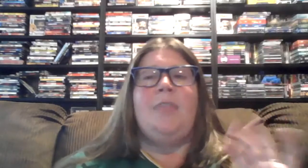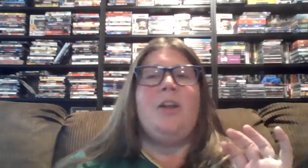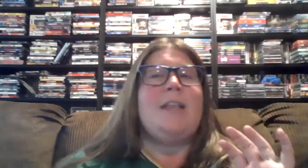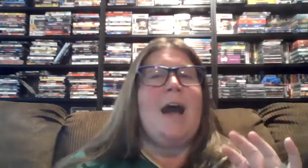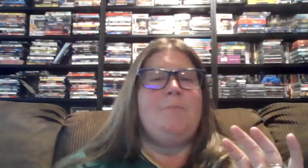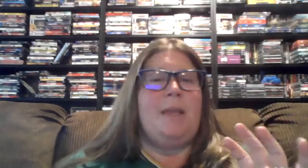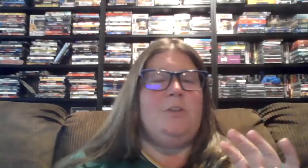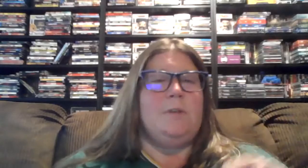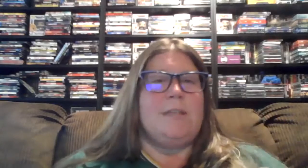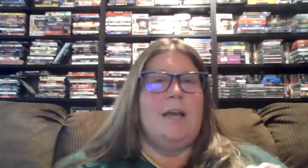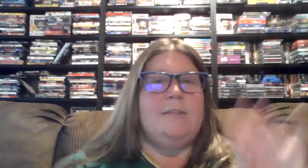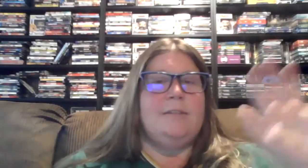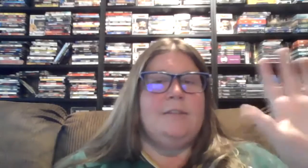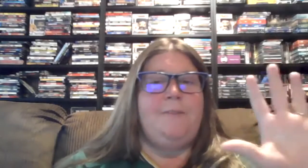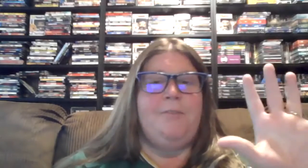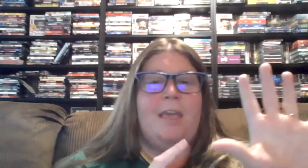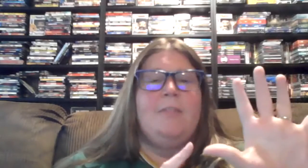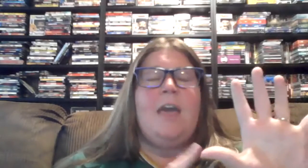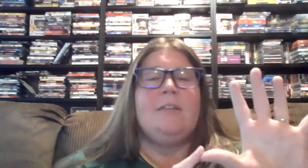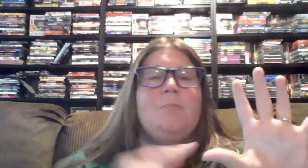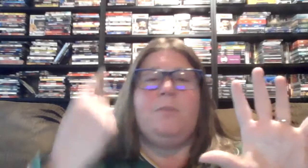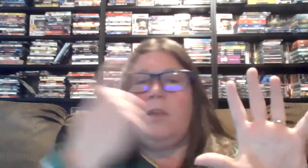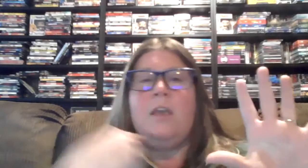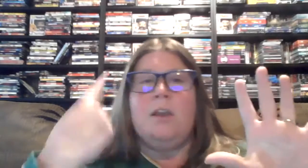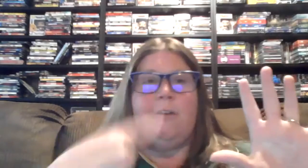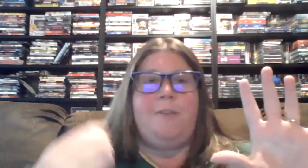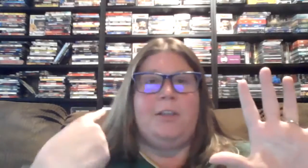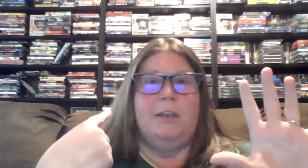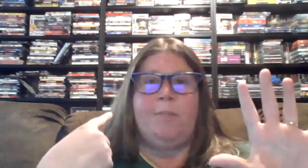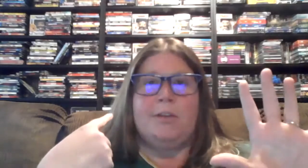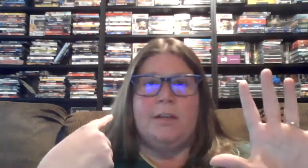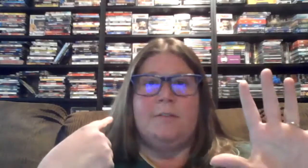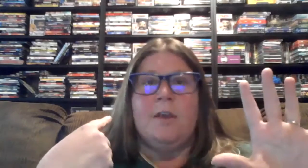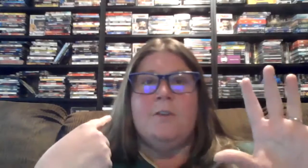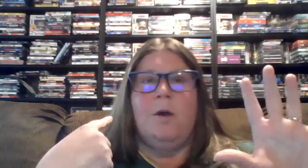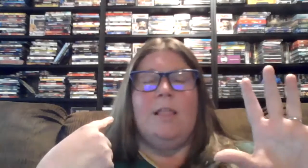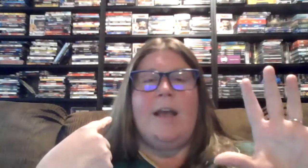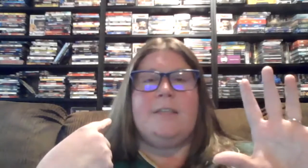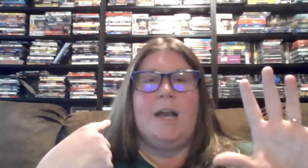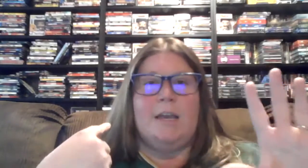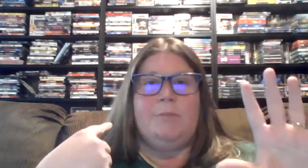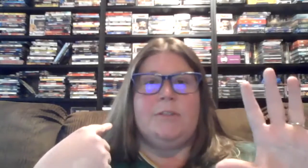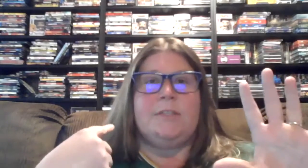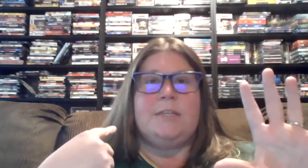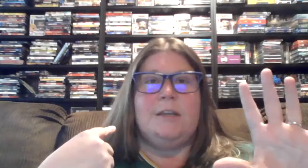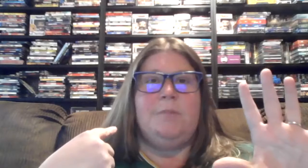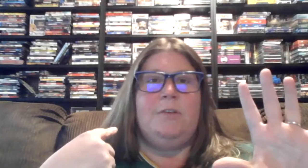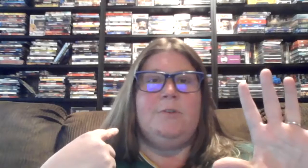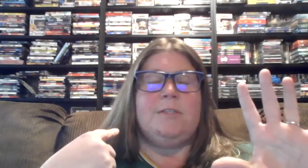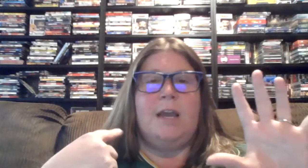the non-manual signs is the fifth thing. And that's mostly your facial expressions. So a lot of times you'll see somebody who is